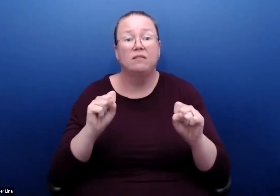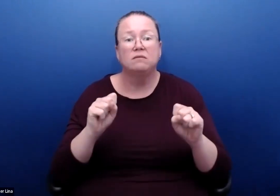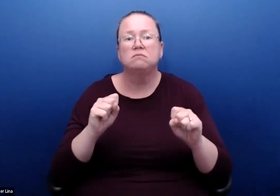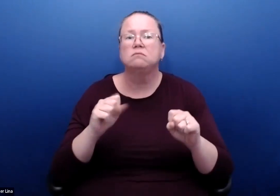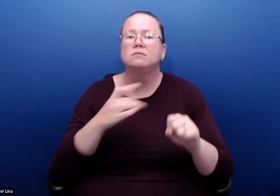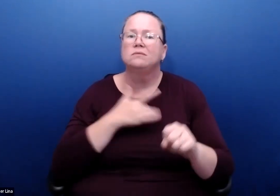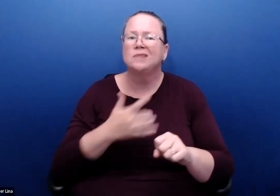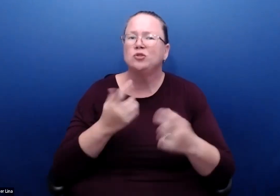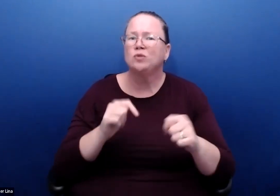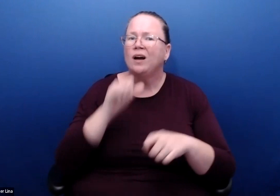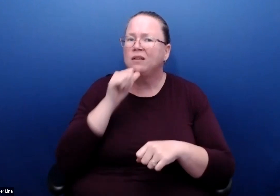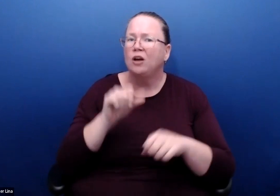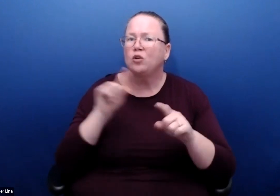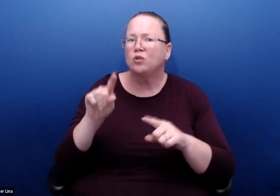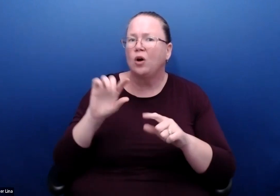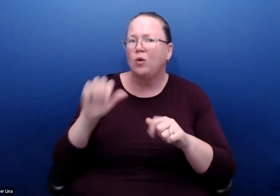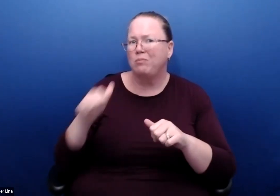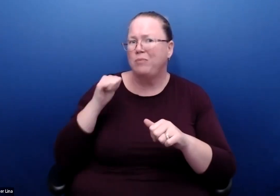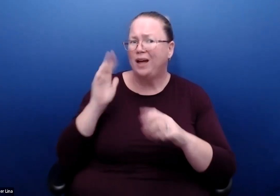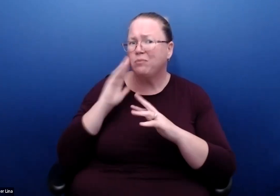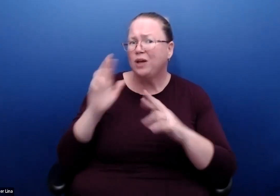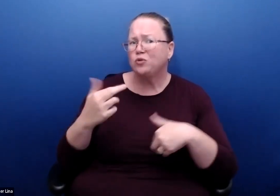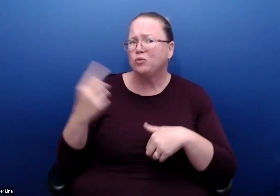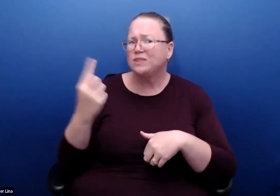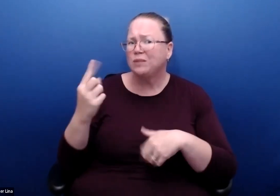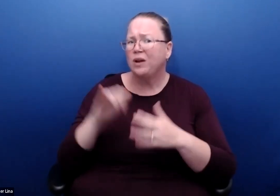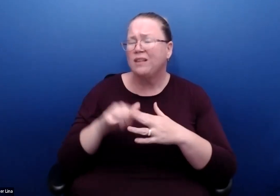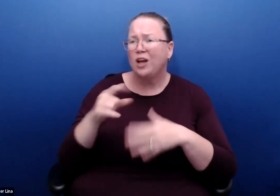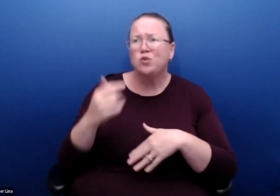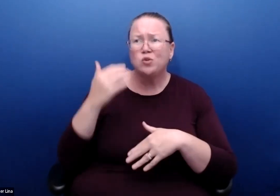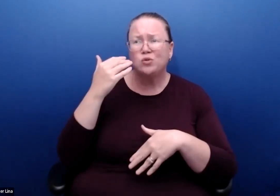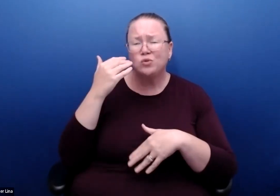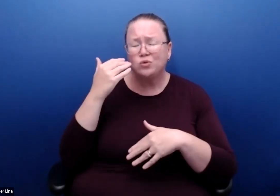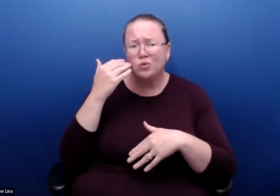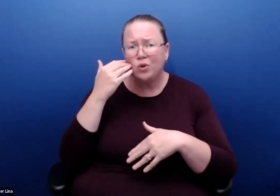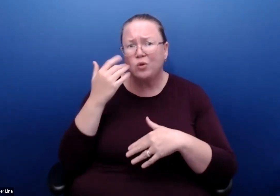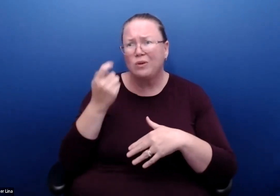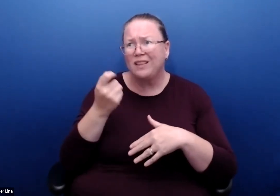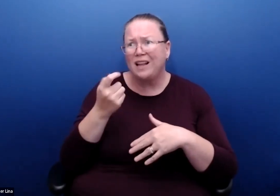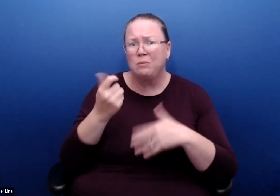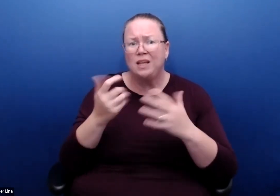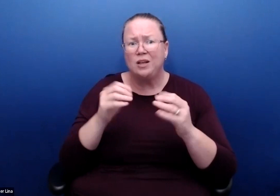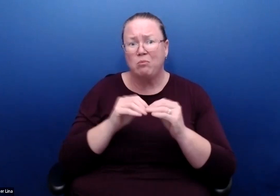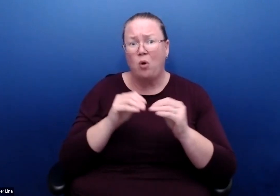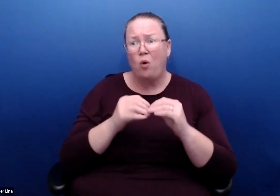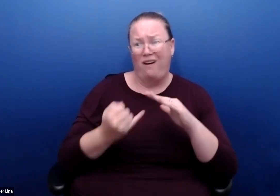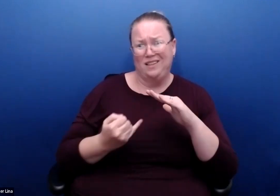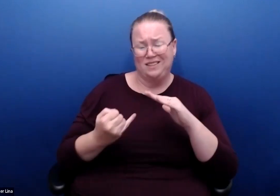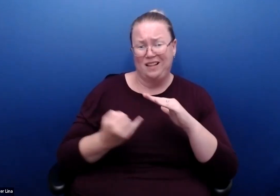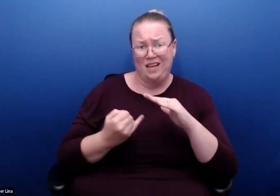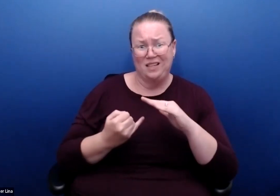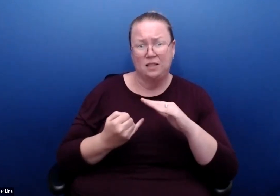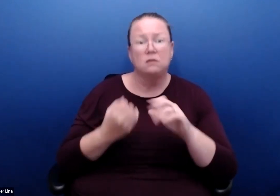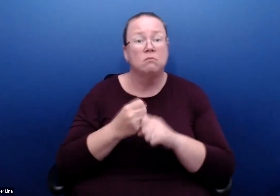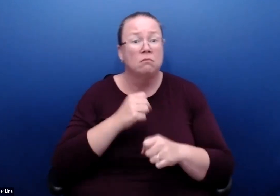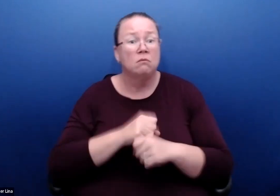to go to like a back bedroom or somewhere that is a little bit more isolated. Making sure